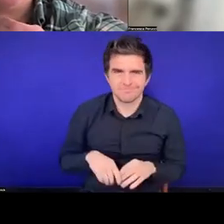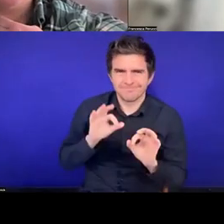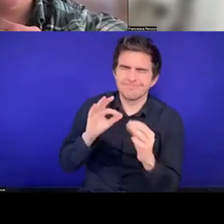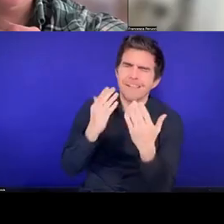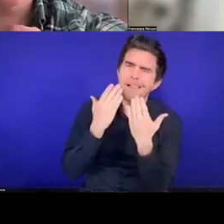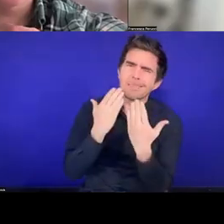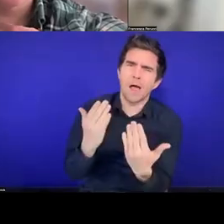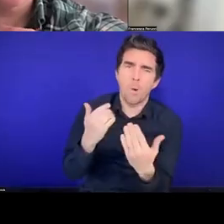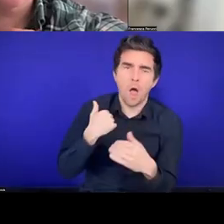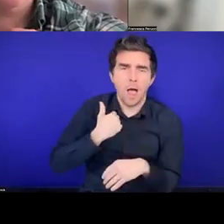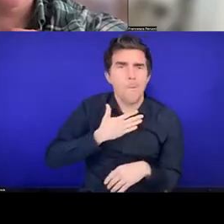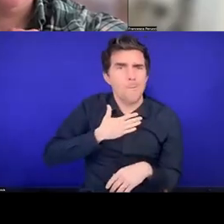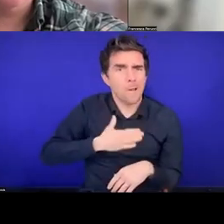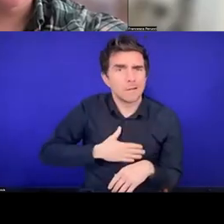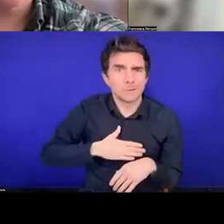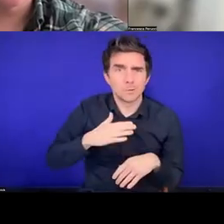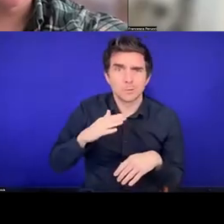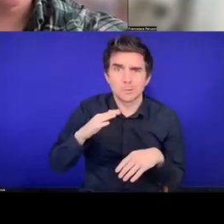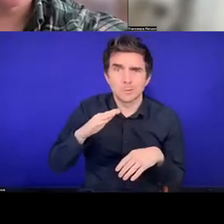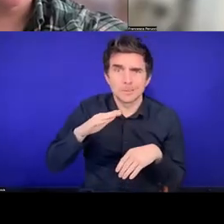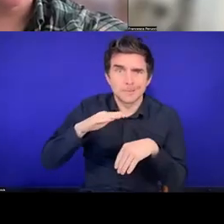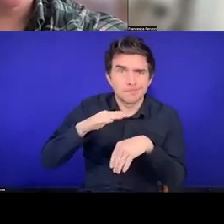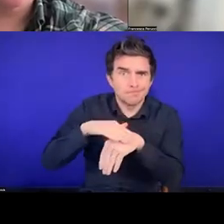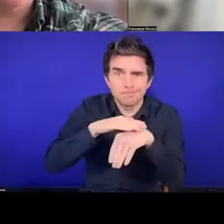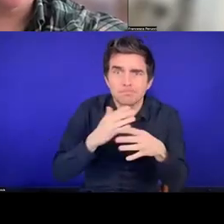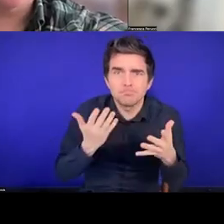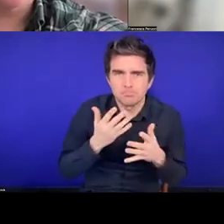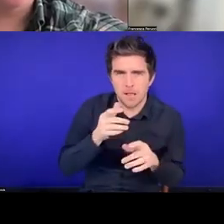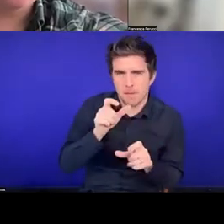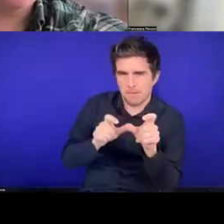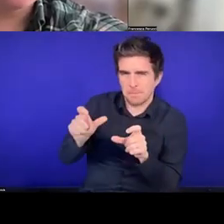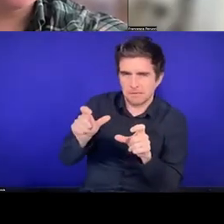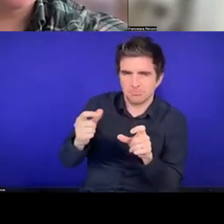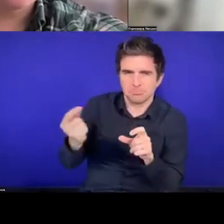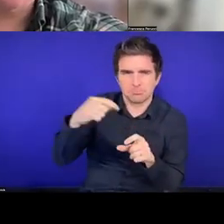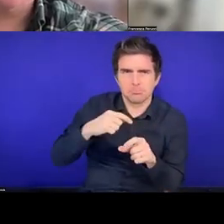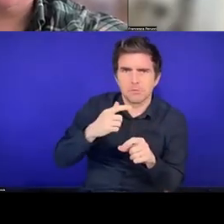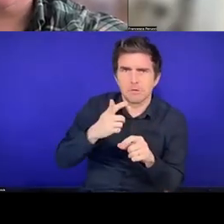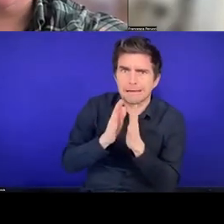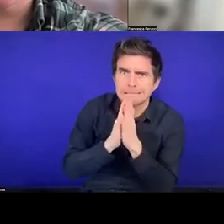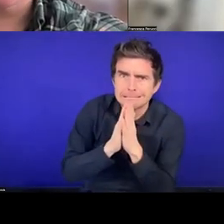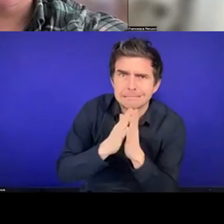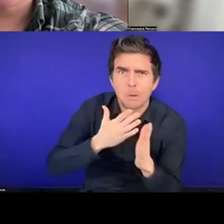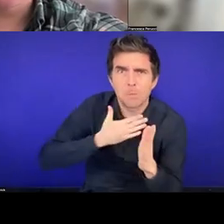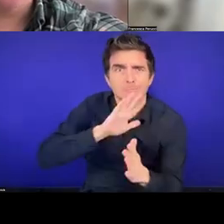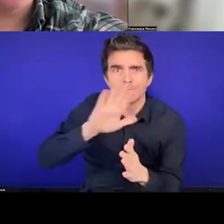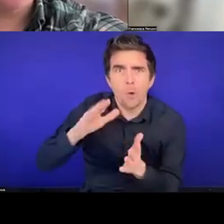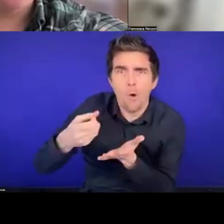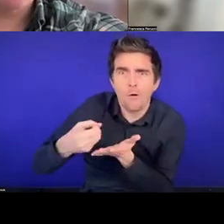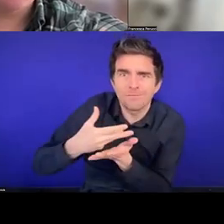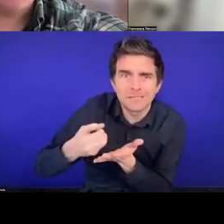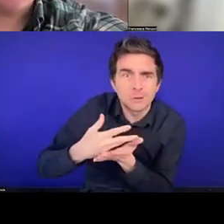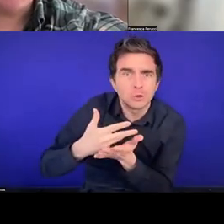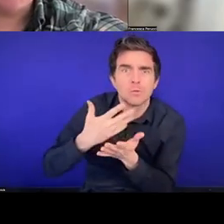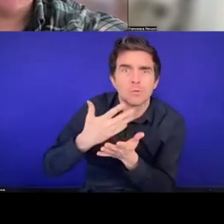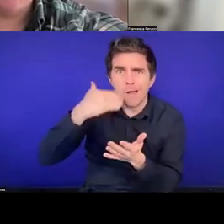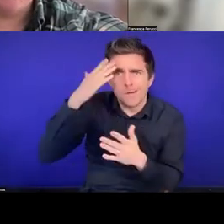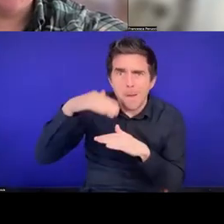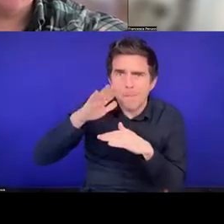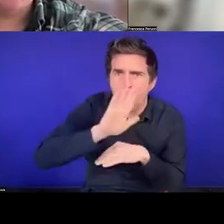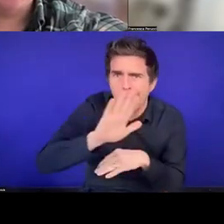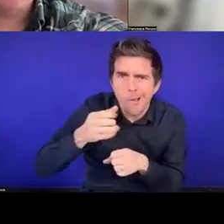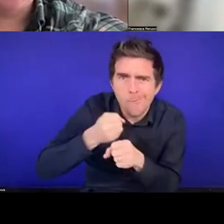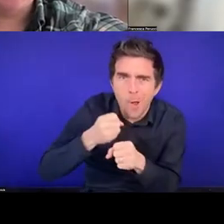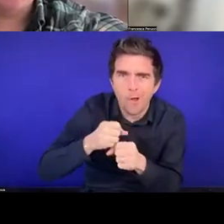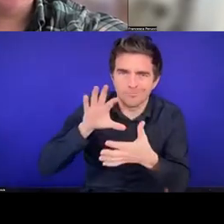know, more about your work on intersectionality in the disability sector. And if you